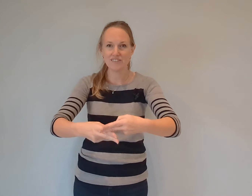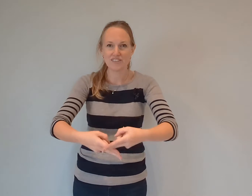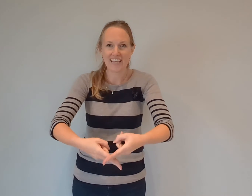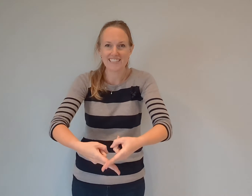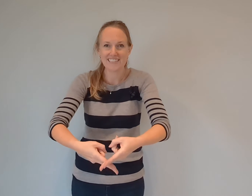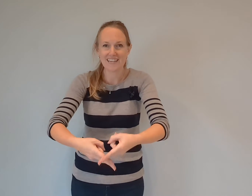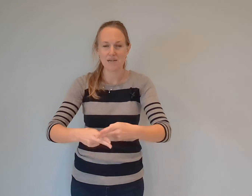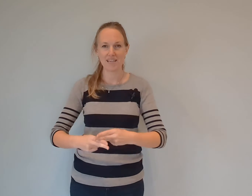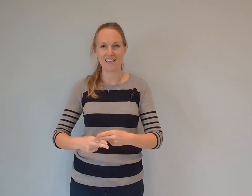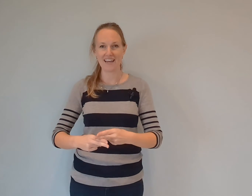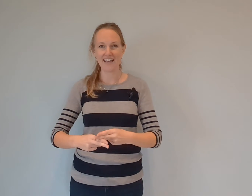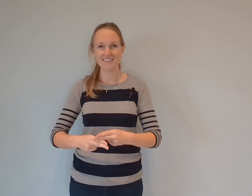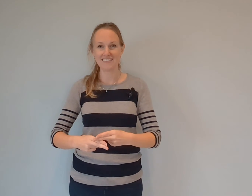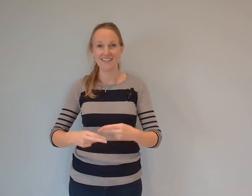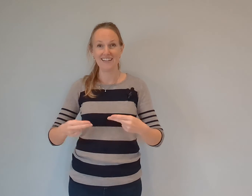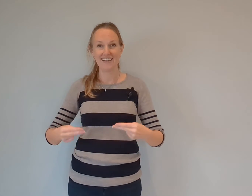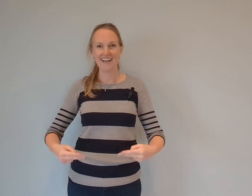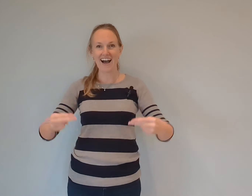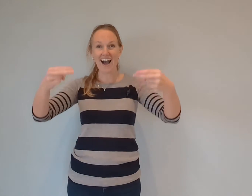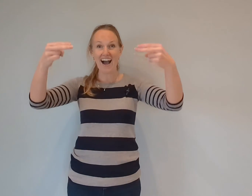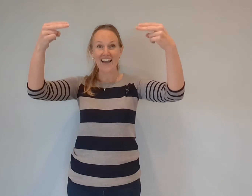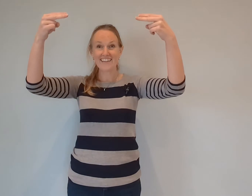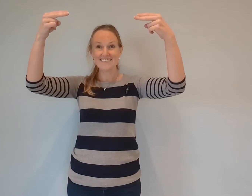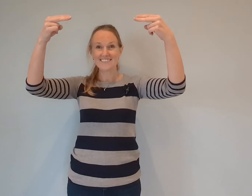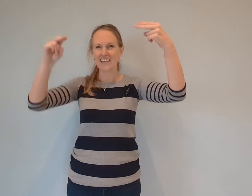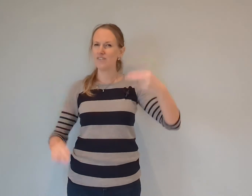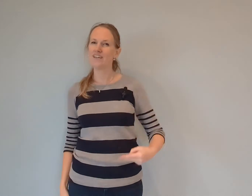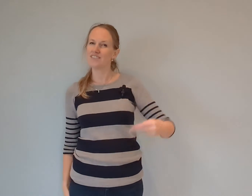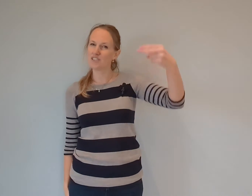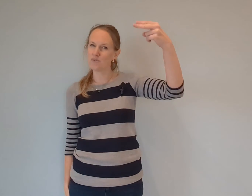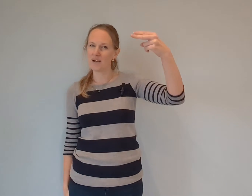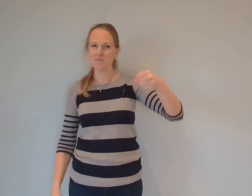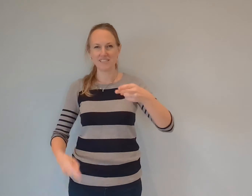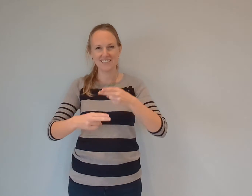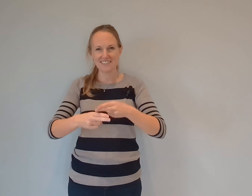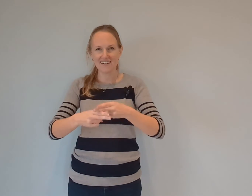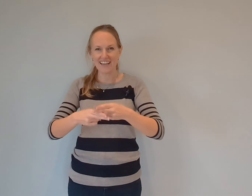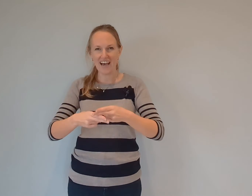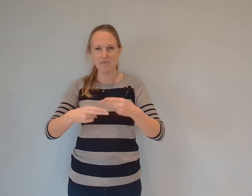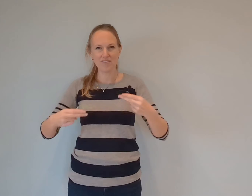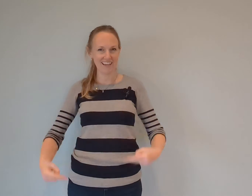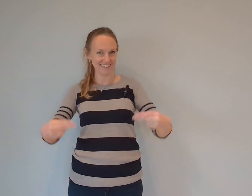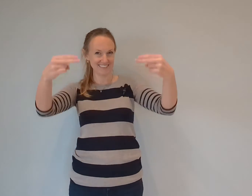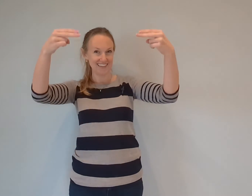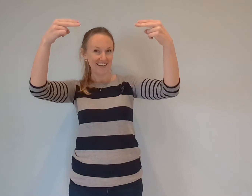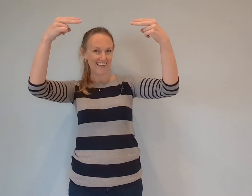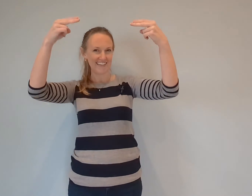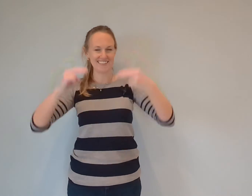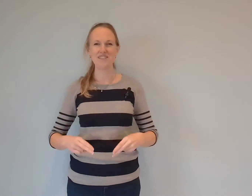those H's kind of making an X, high. And you only have to do one, but just because I already have both hands, I like to do